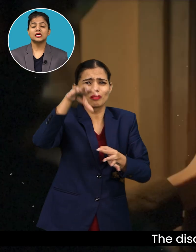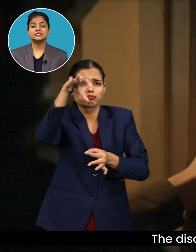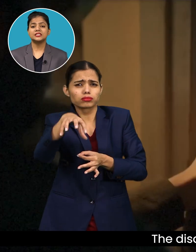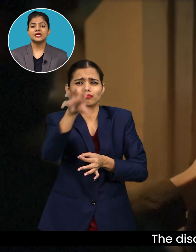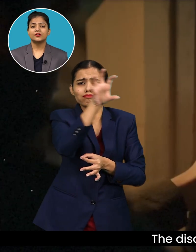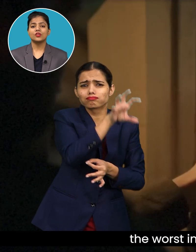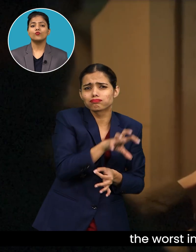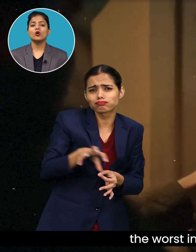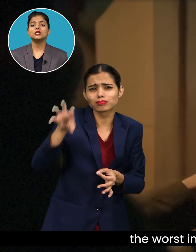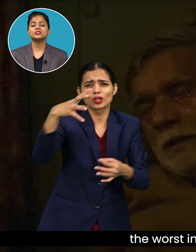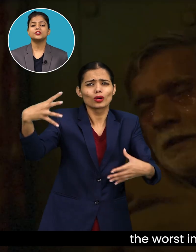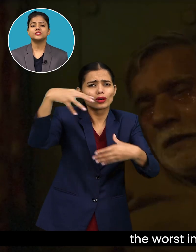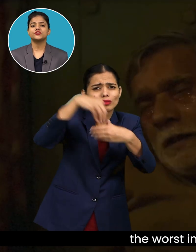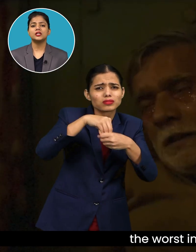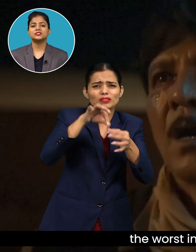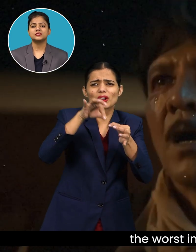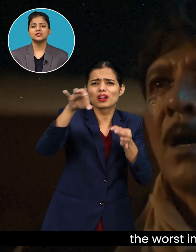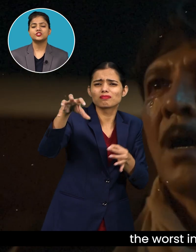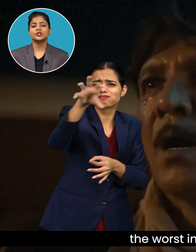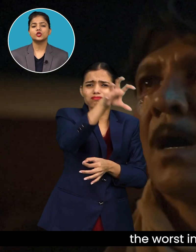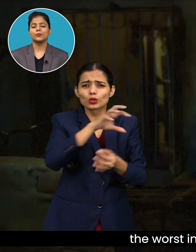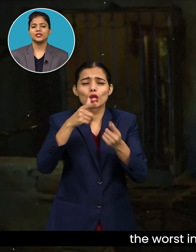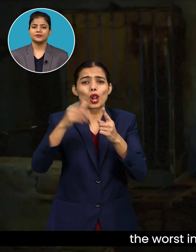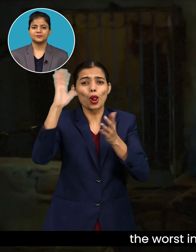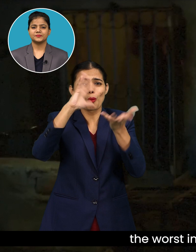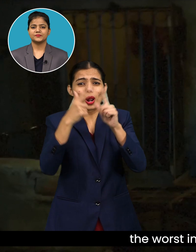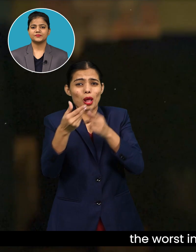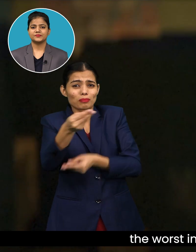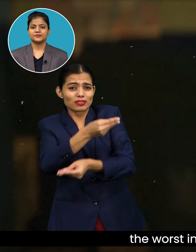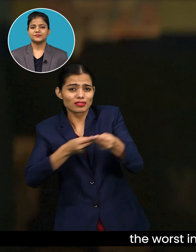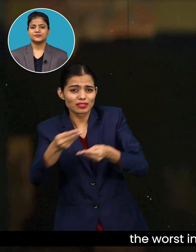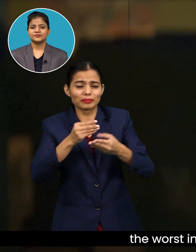was considered the worst industrial disaster globally.